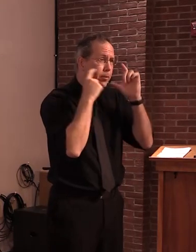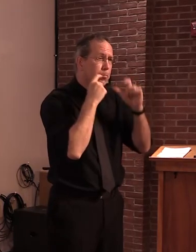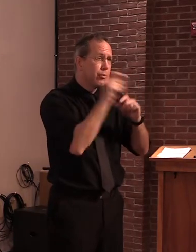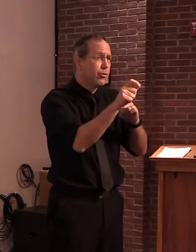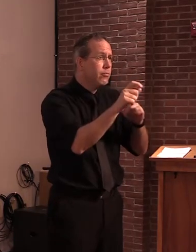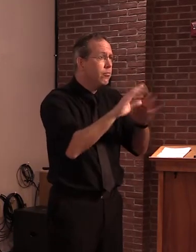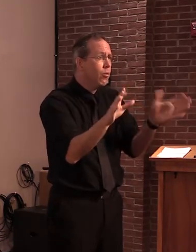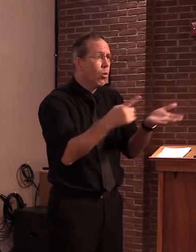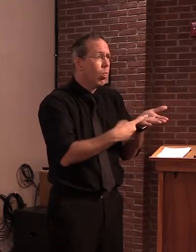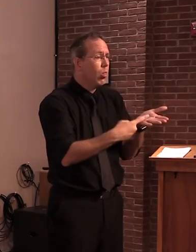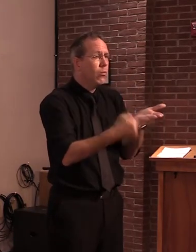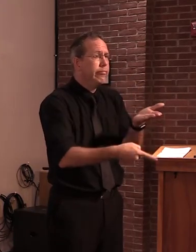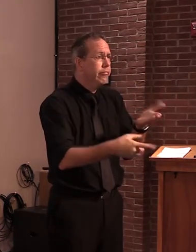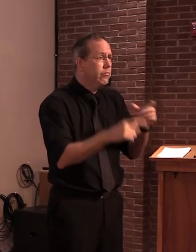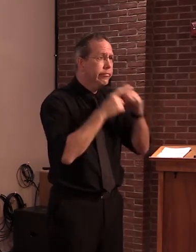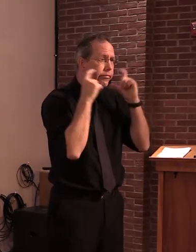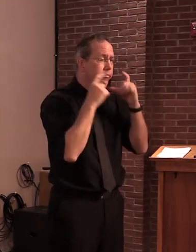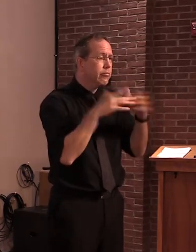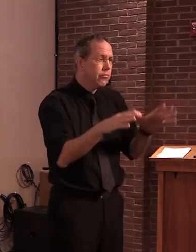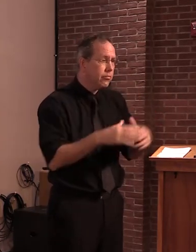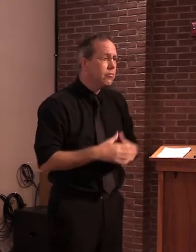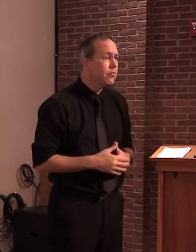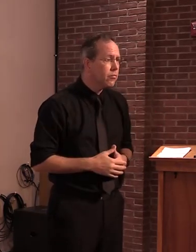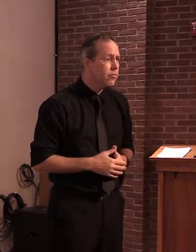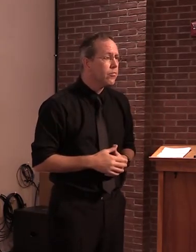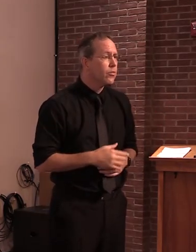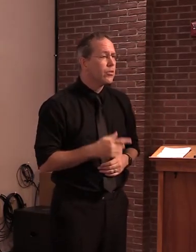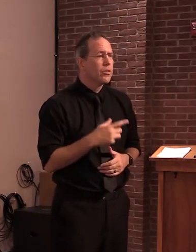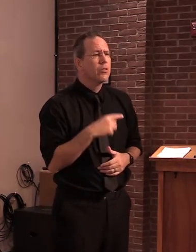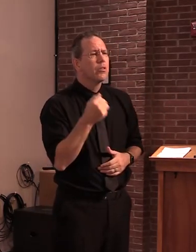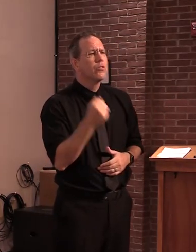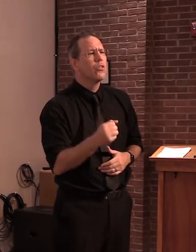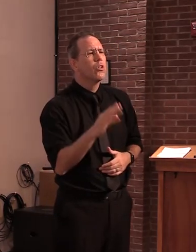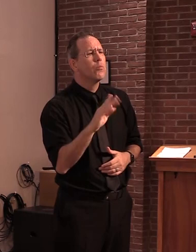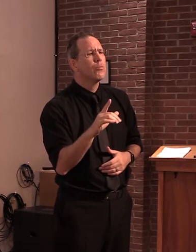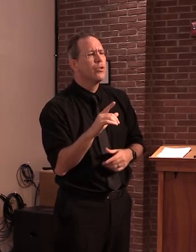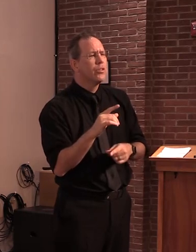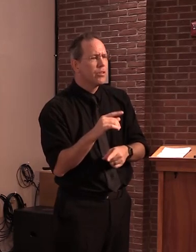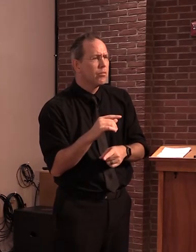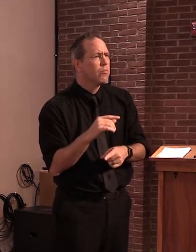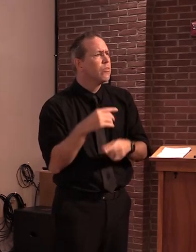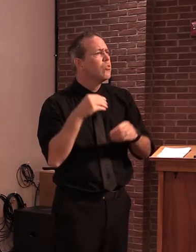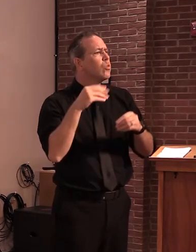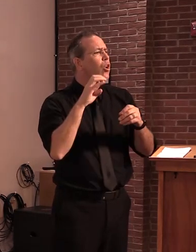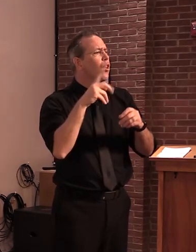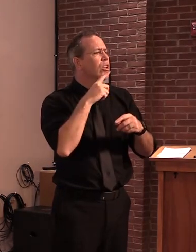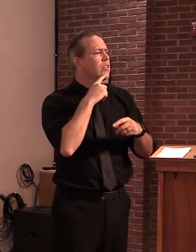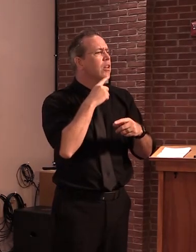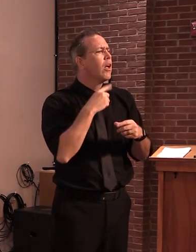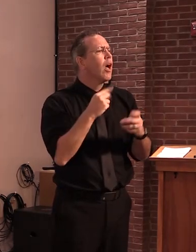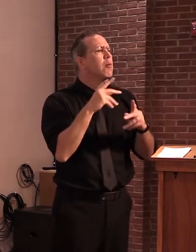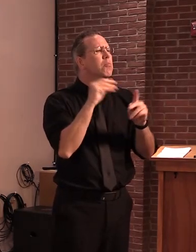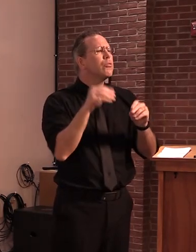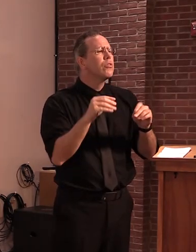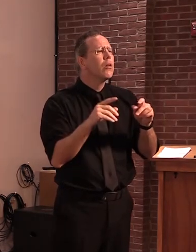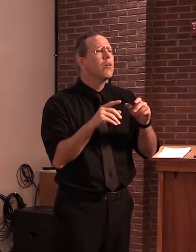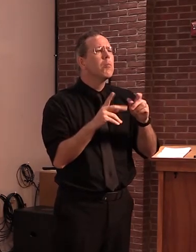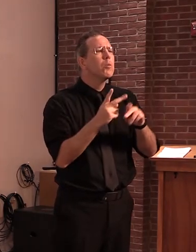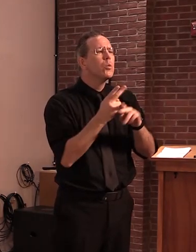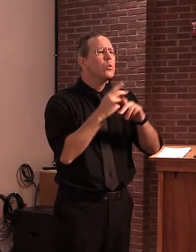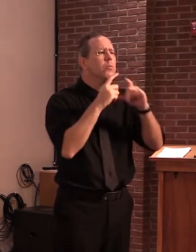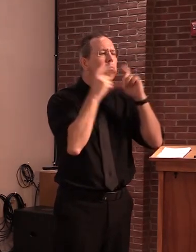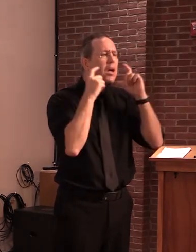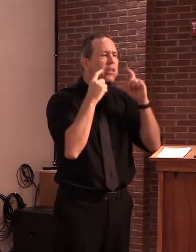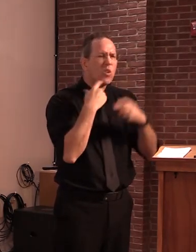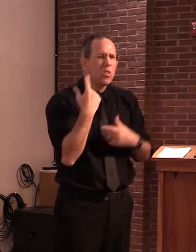Yeah, and I was in South Burlington the other day, and a store clerk told me 20% are wearing masks in the store, and they have